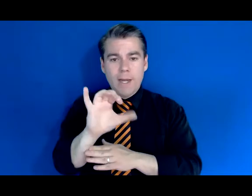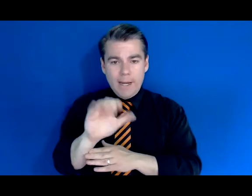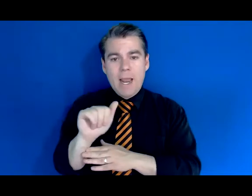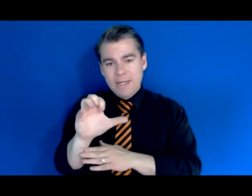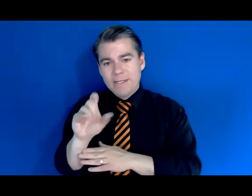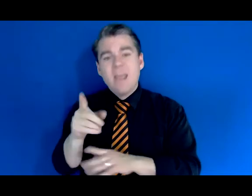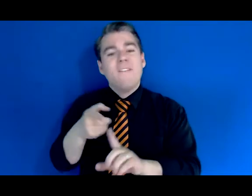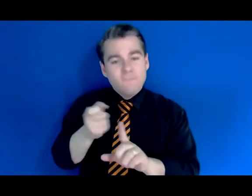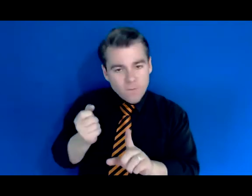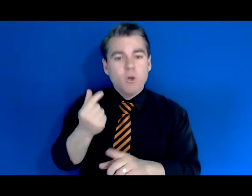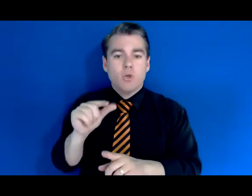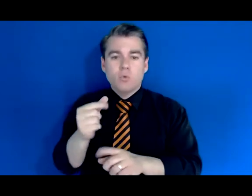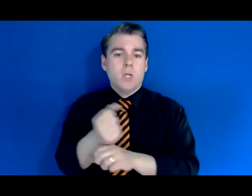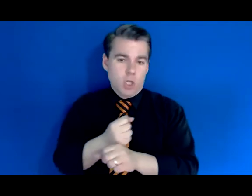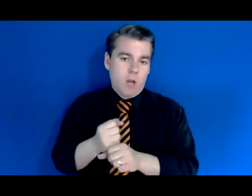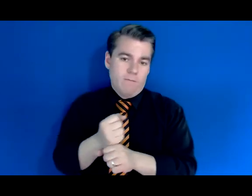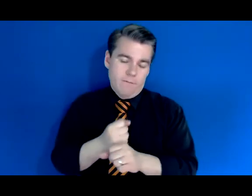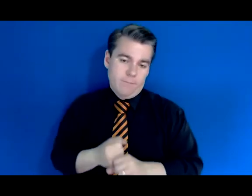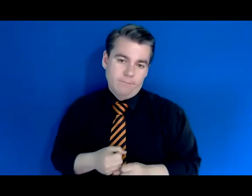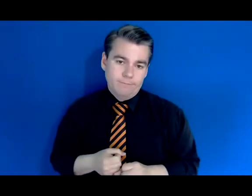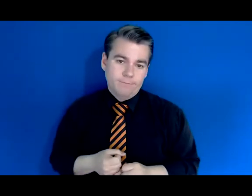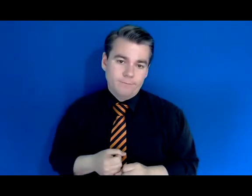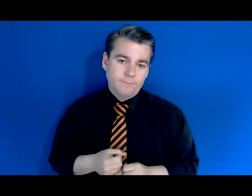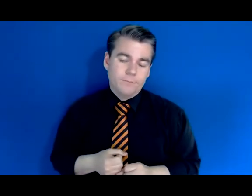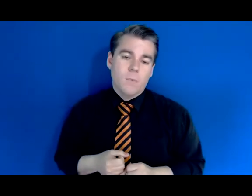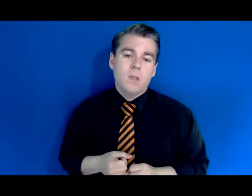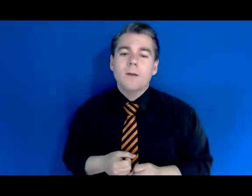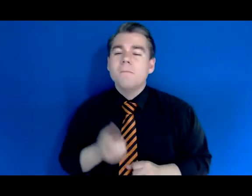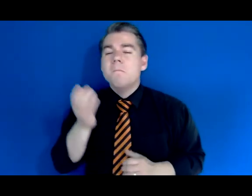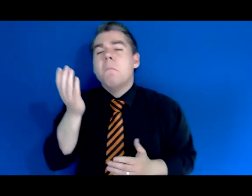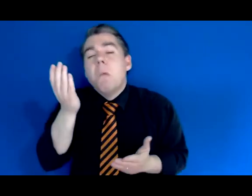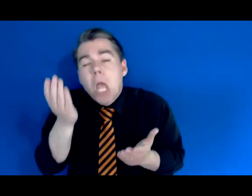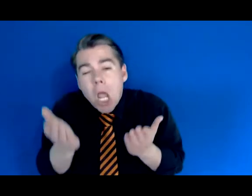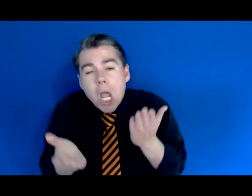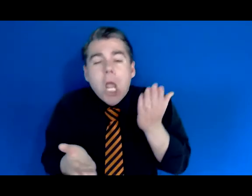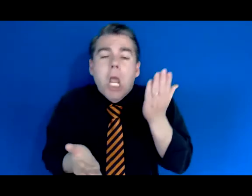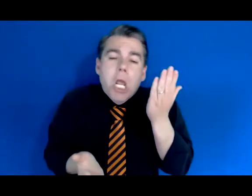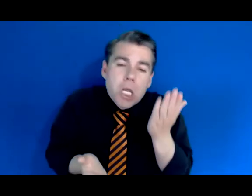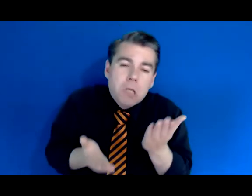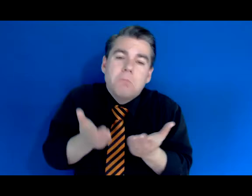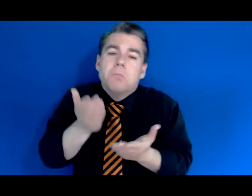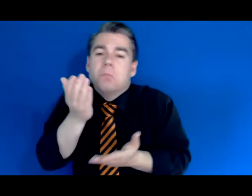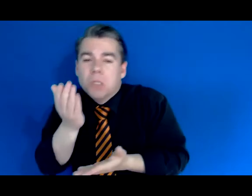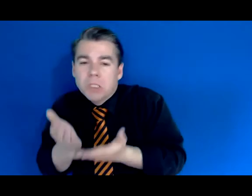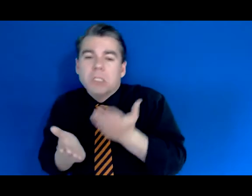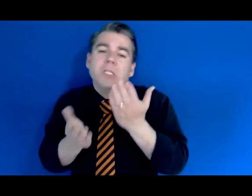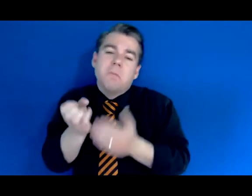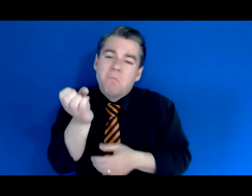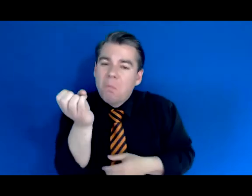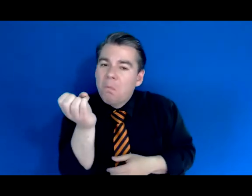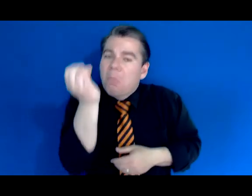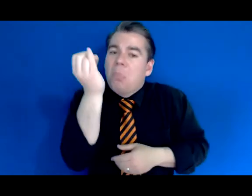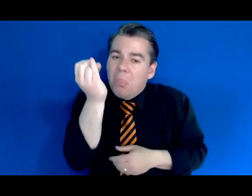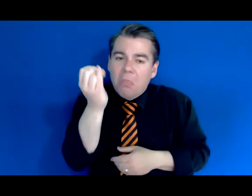bean. This means that there may be a chance that residual caffeine is present in Slim.